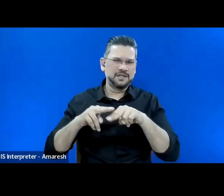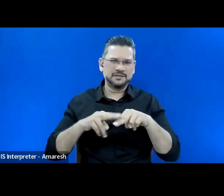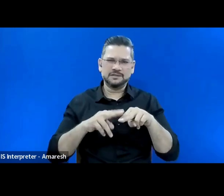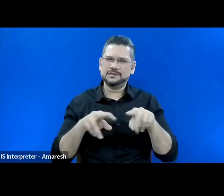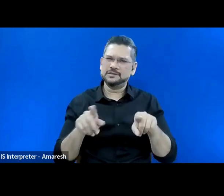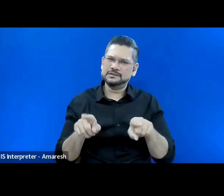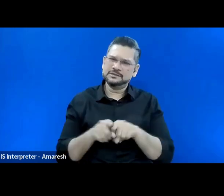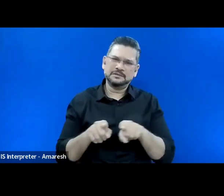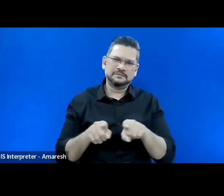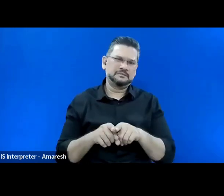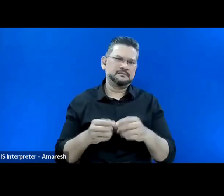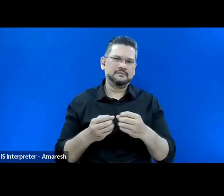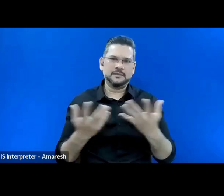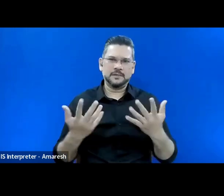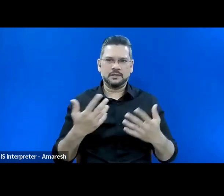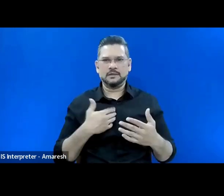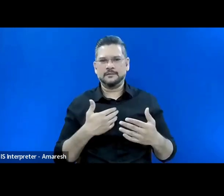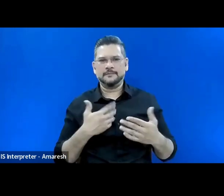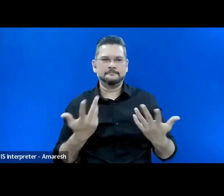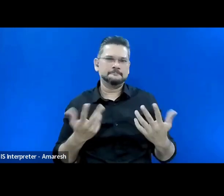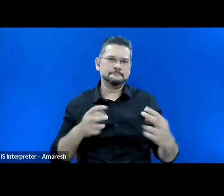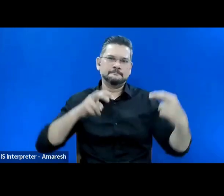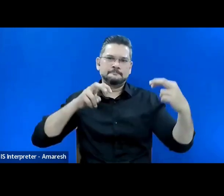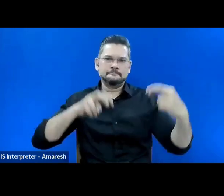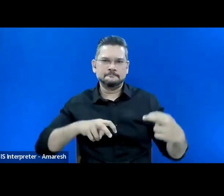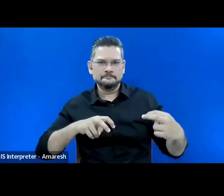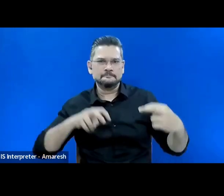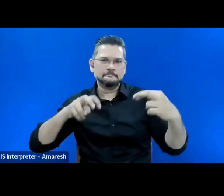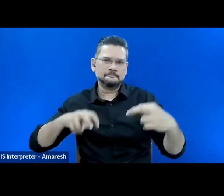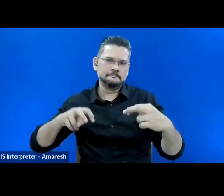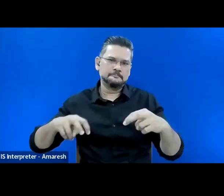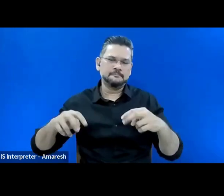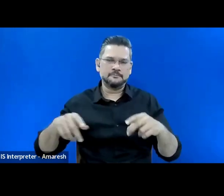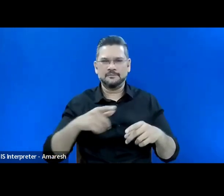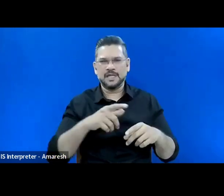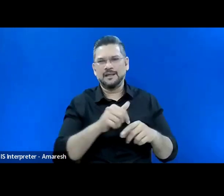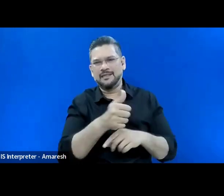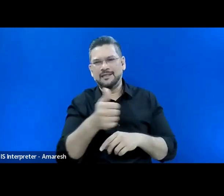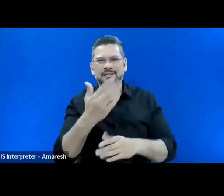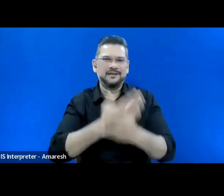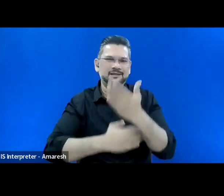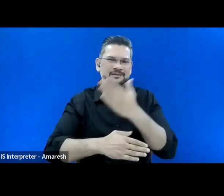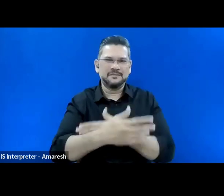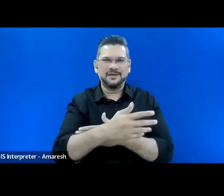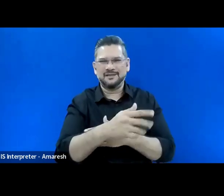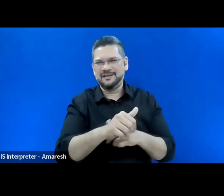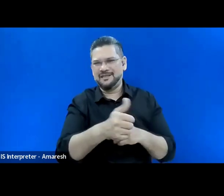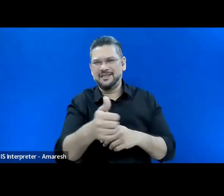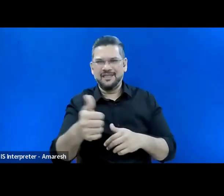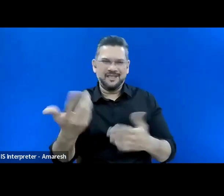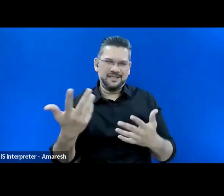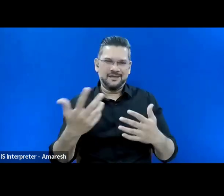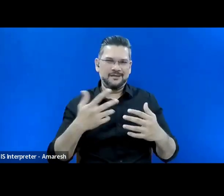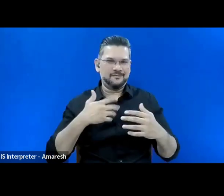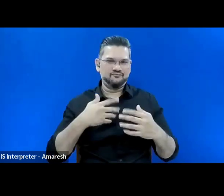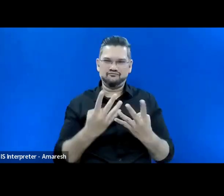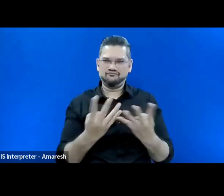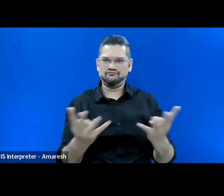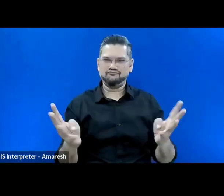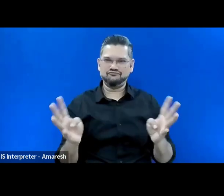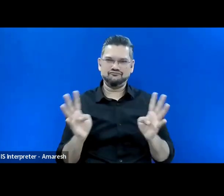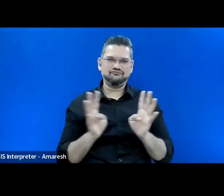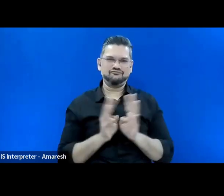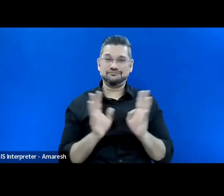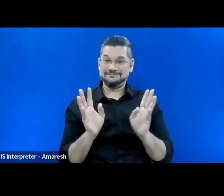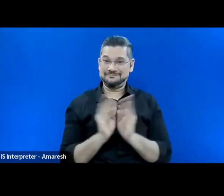table filled with cross-disability members, you know, like we we are left behind in terms of